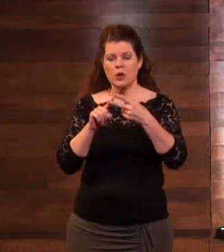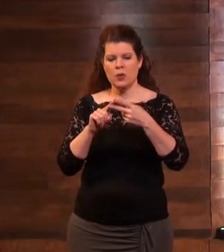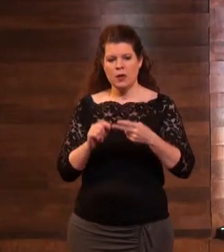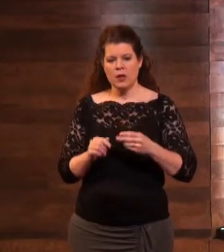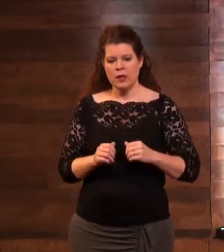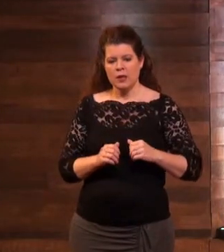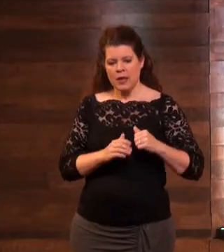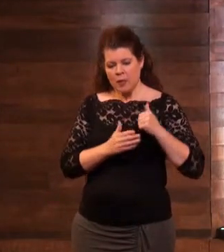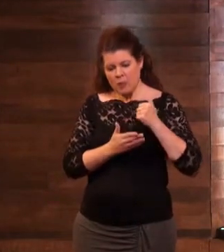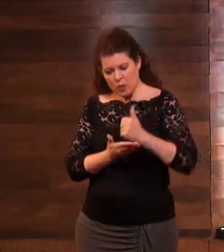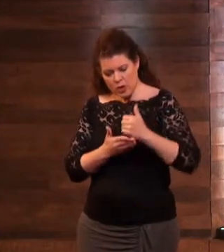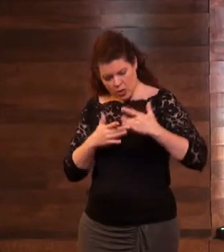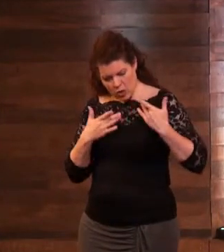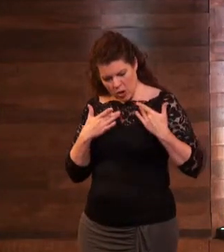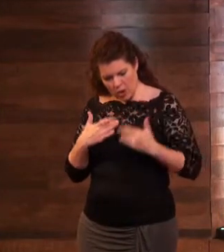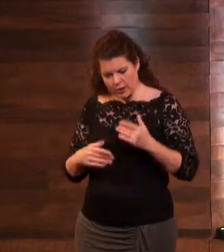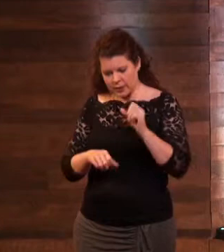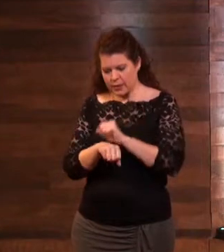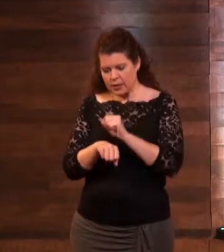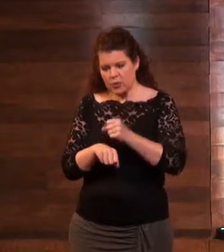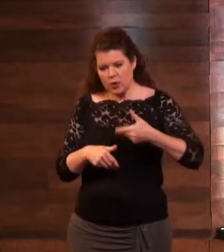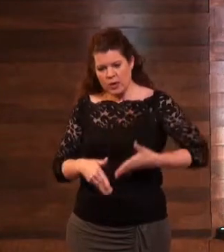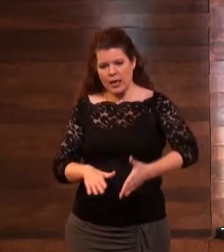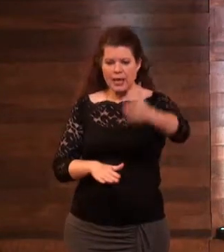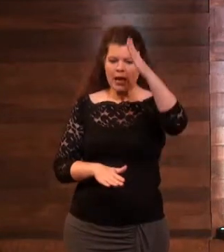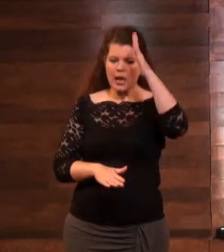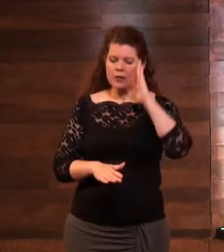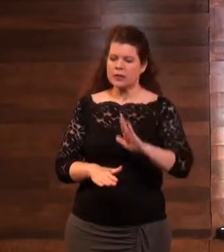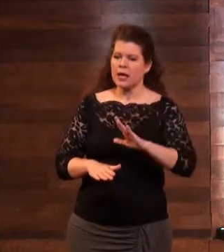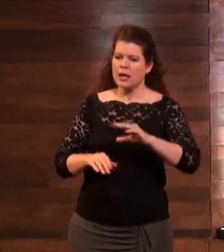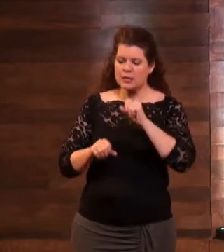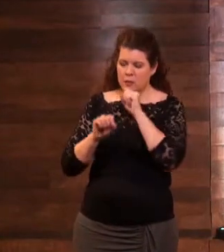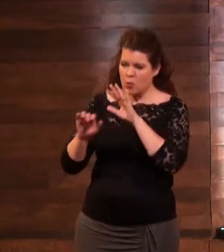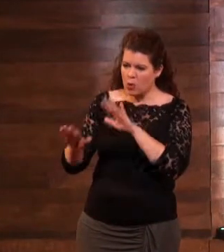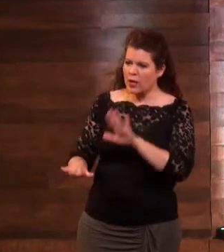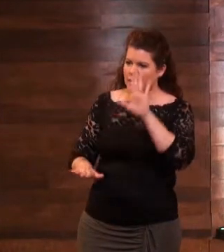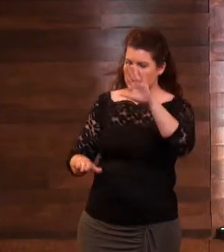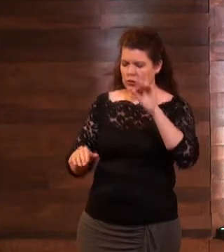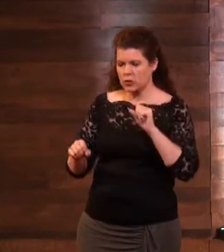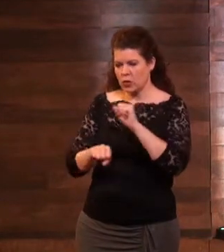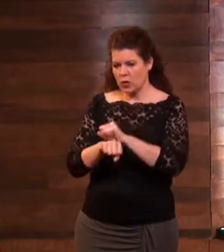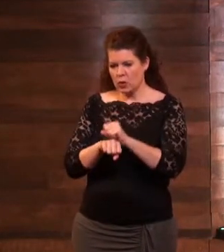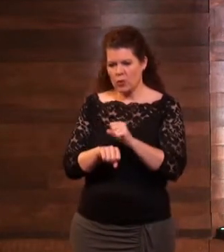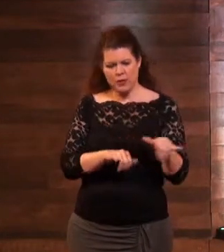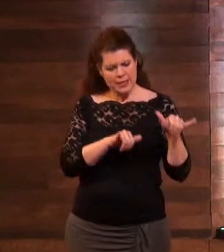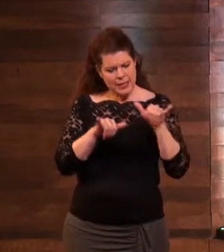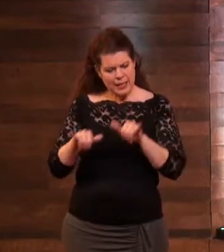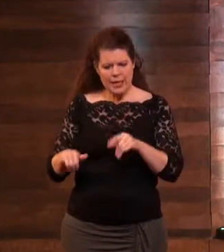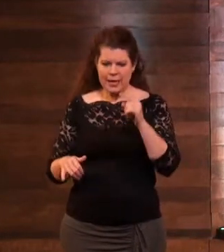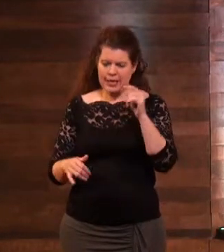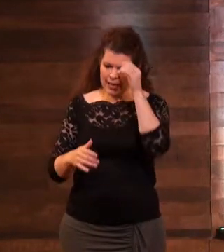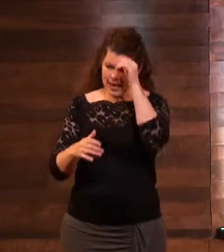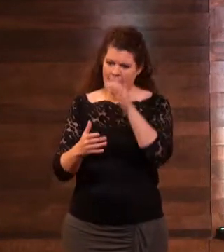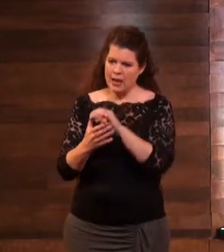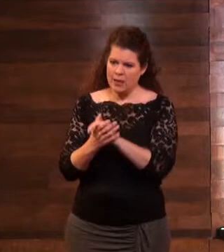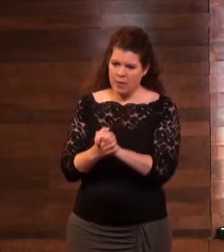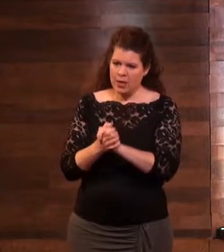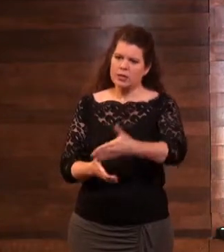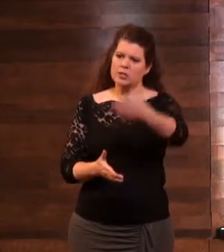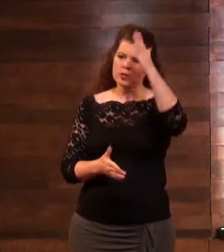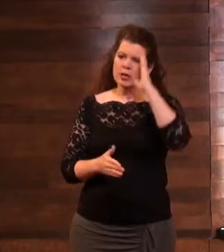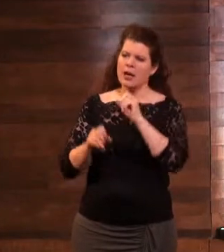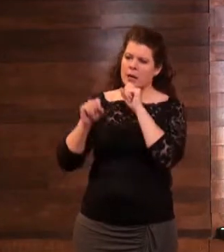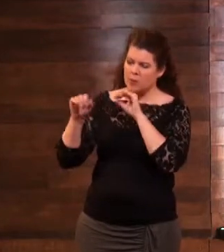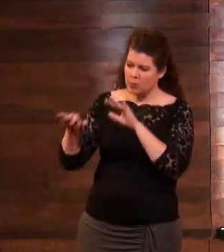your marriage according to God's rules for God's plan for marriage, you enable God to bless your marriage because God doesn't